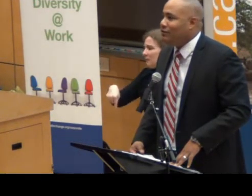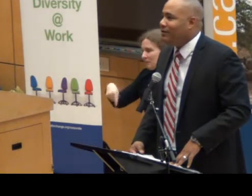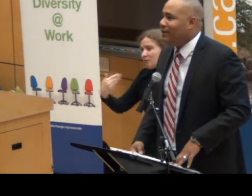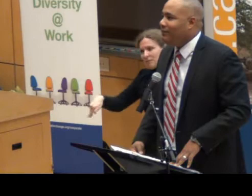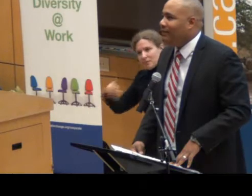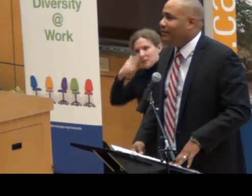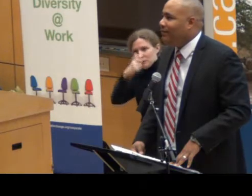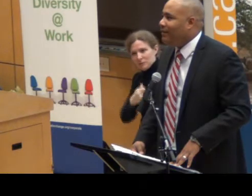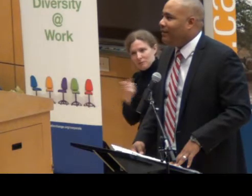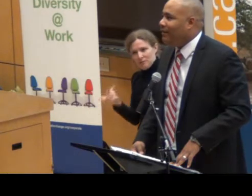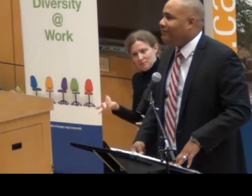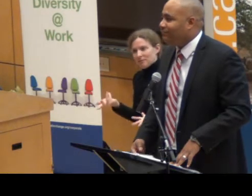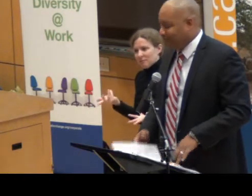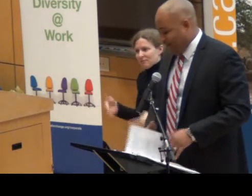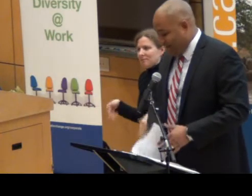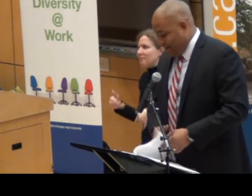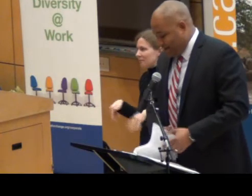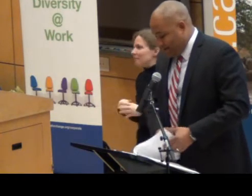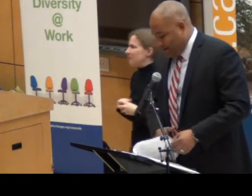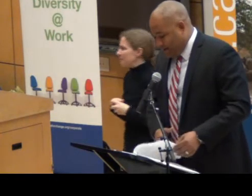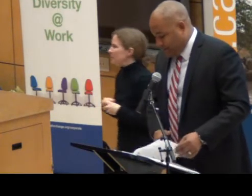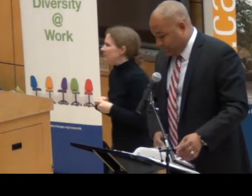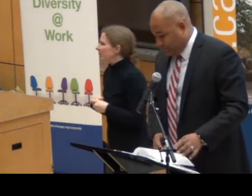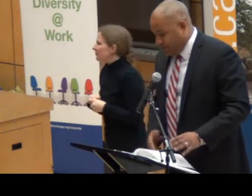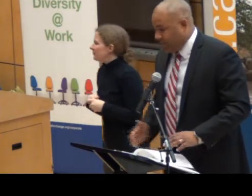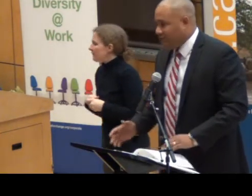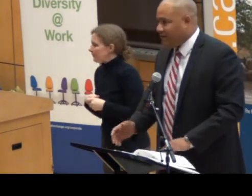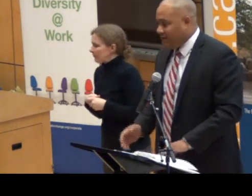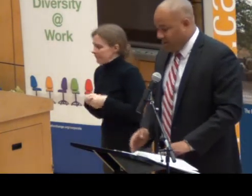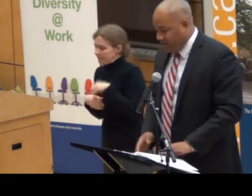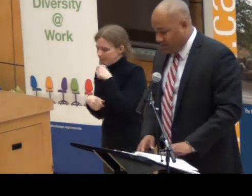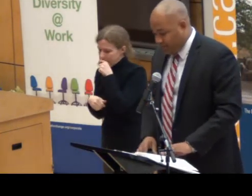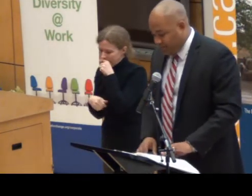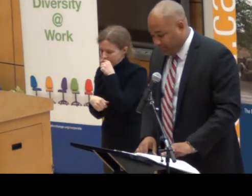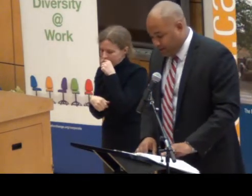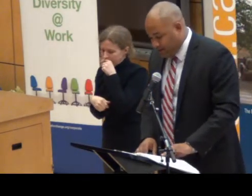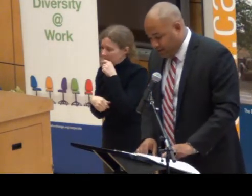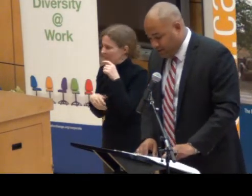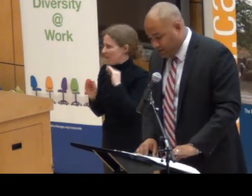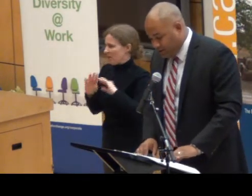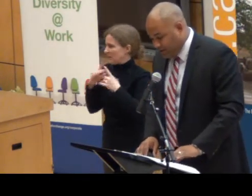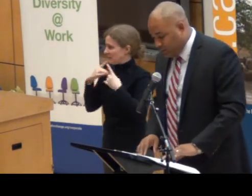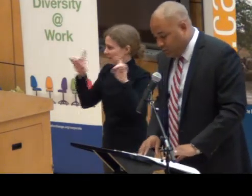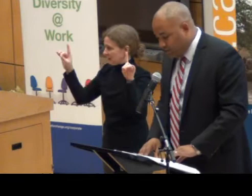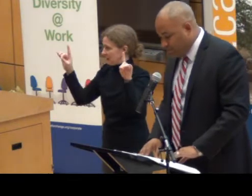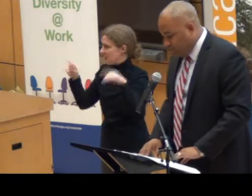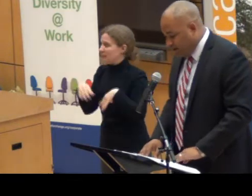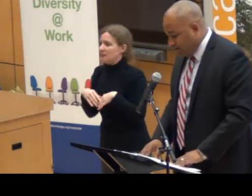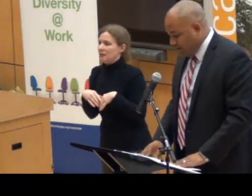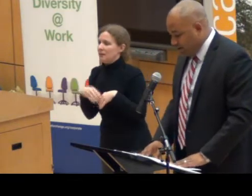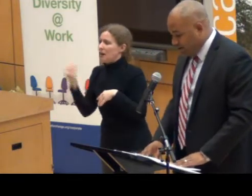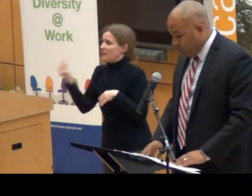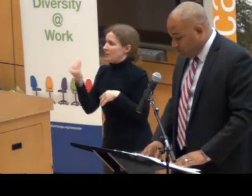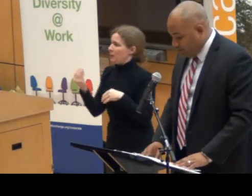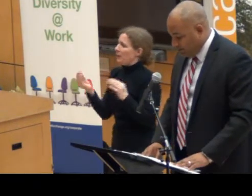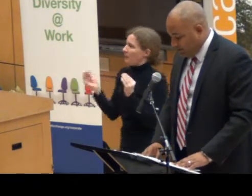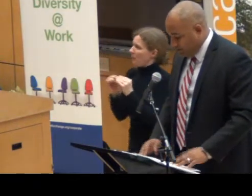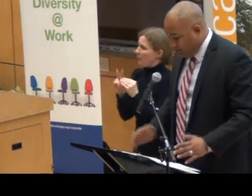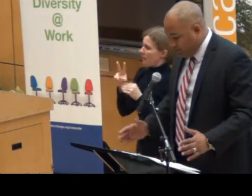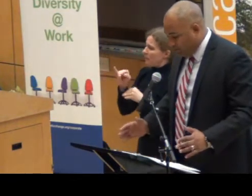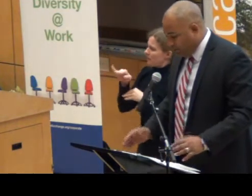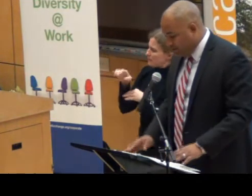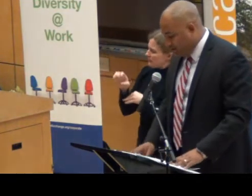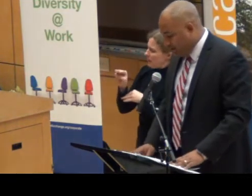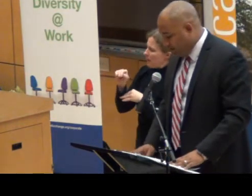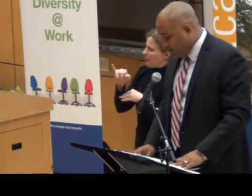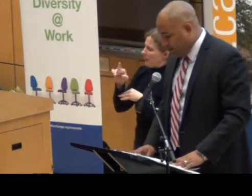pretty interesting if you think about that. So the success is clear. Today, Ontario has more visible minorities and more members